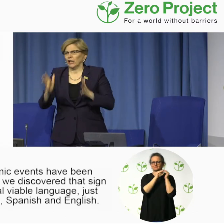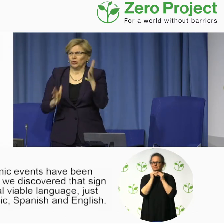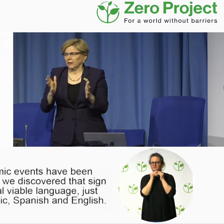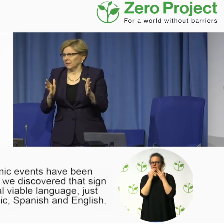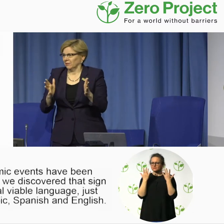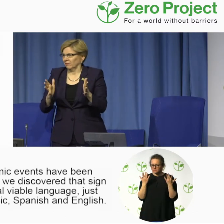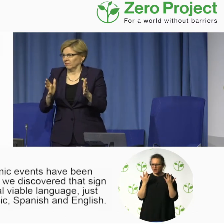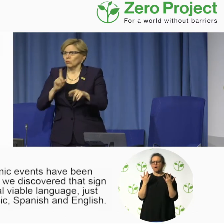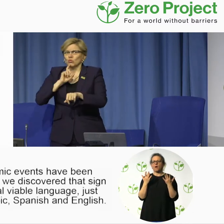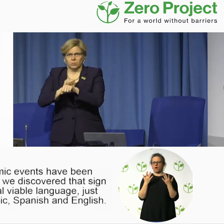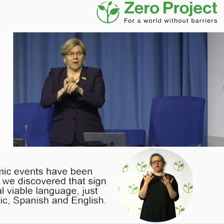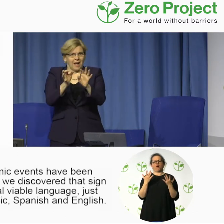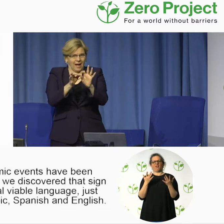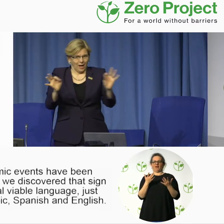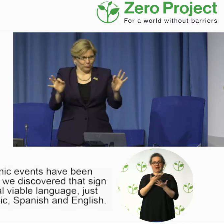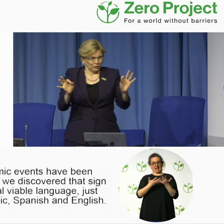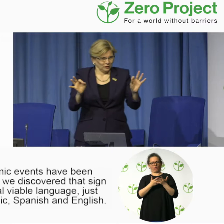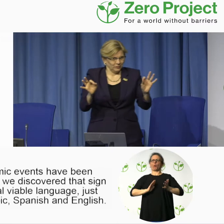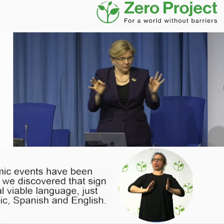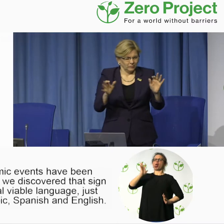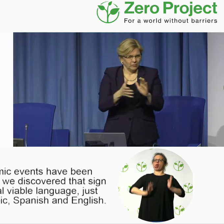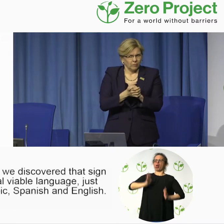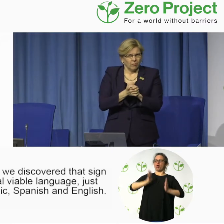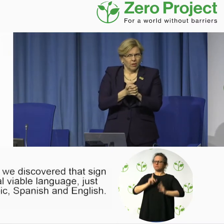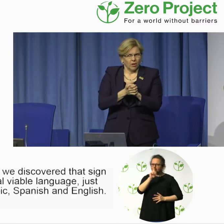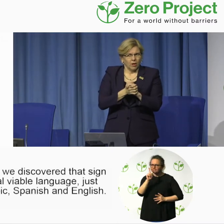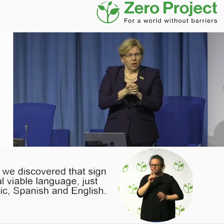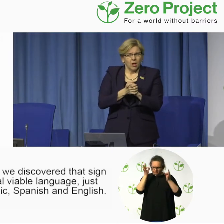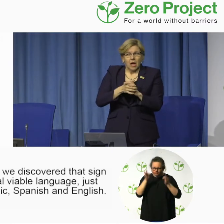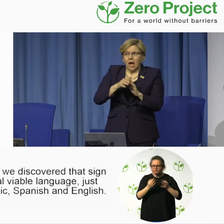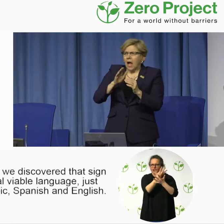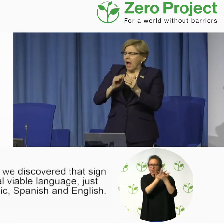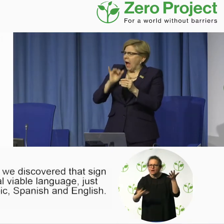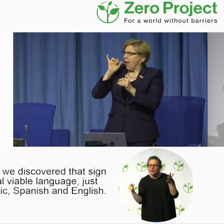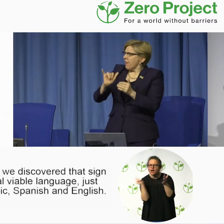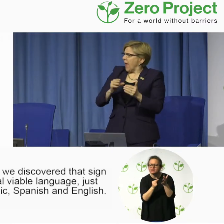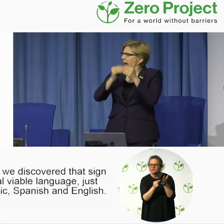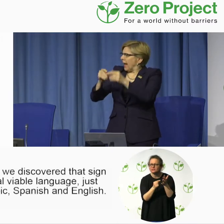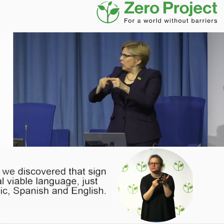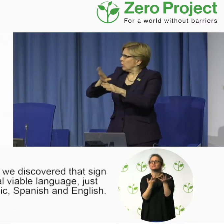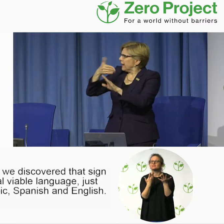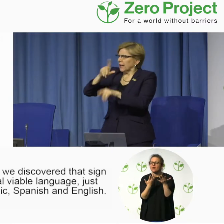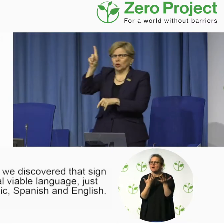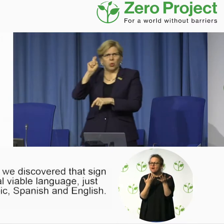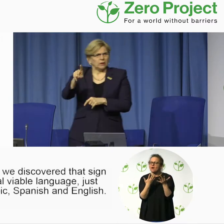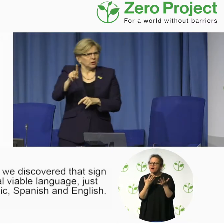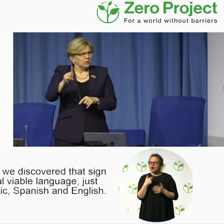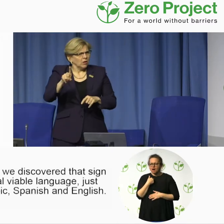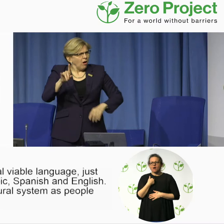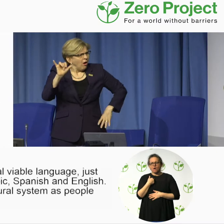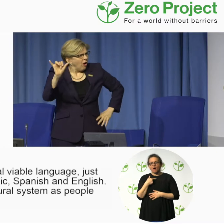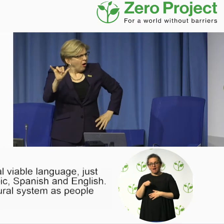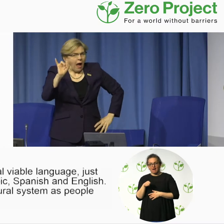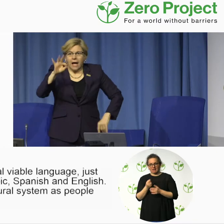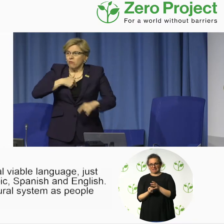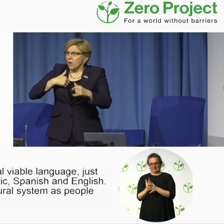ASL was finally seen as a natural language, not just a gestural system that people often thought.